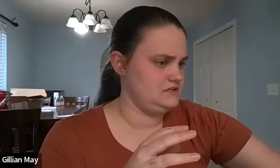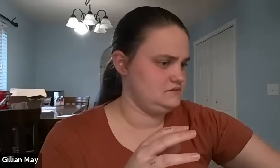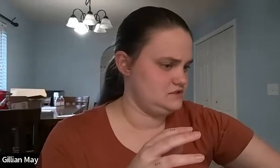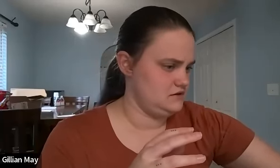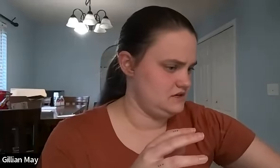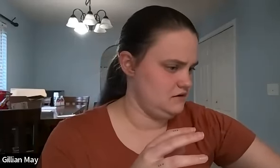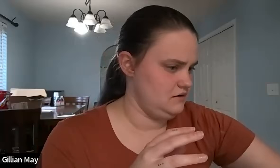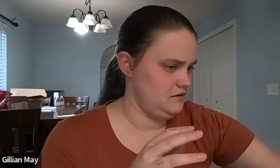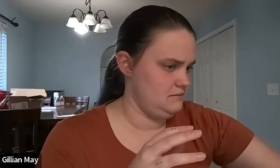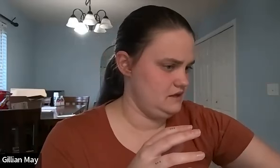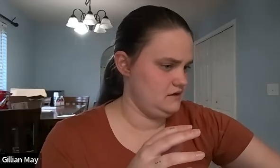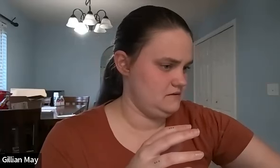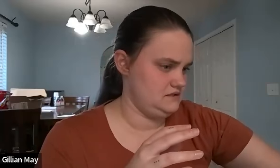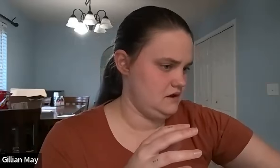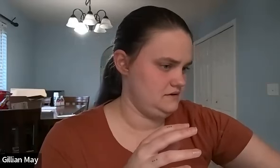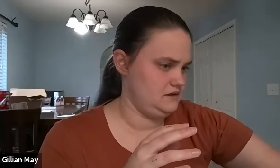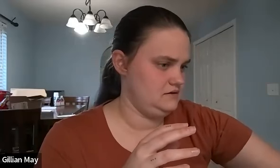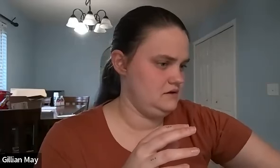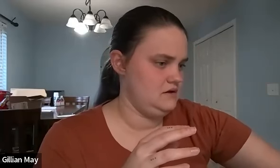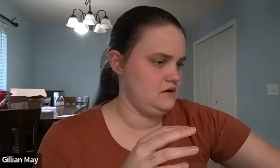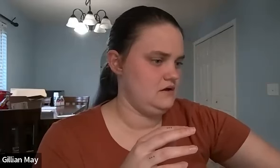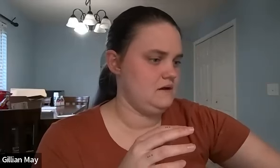list started all back at the top again. All right.